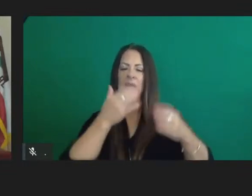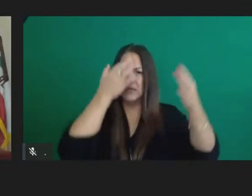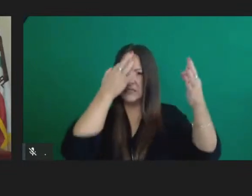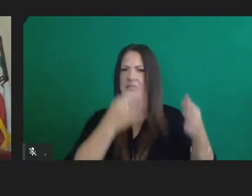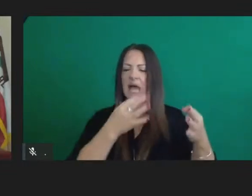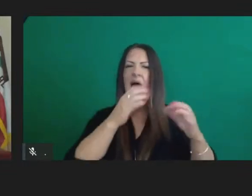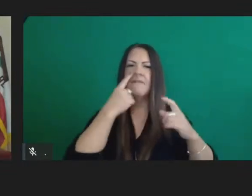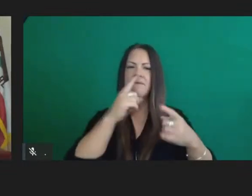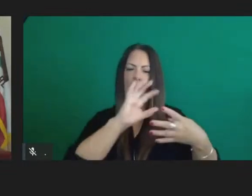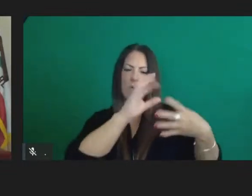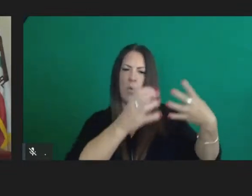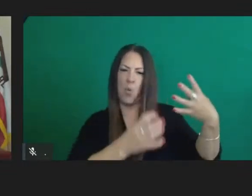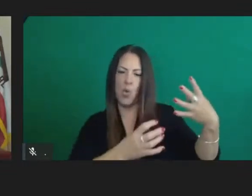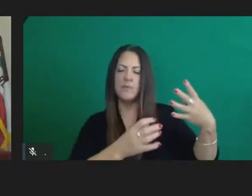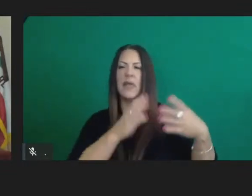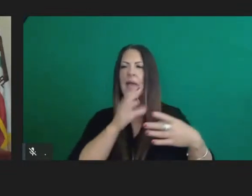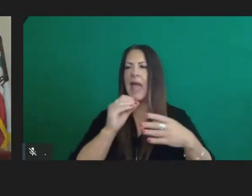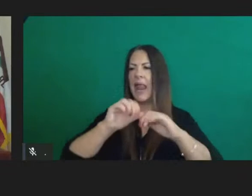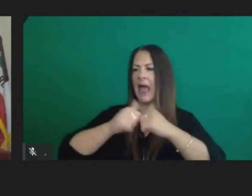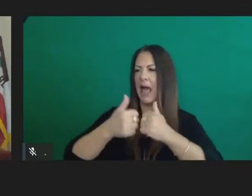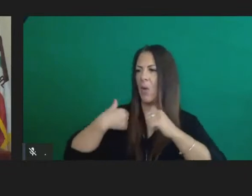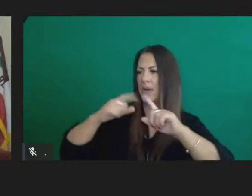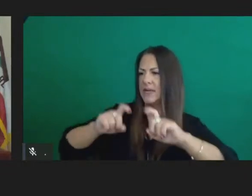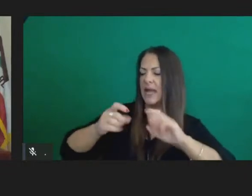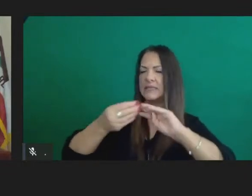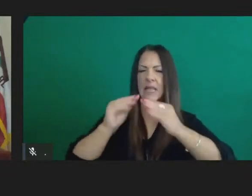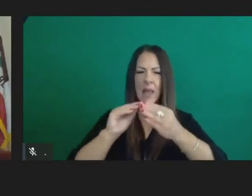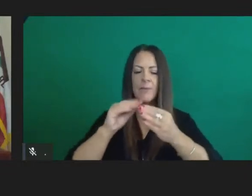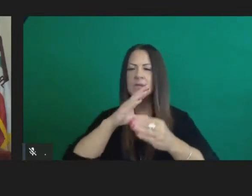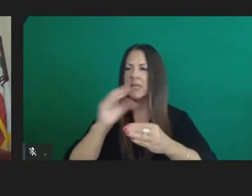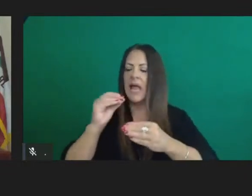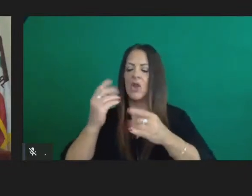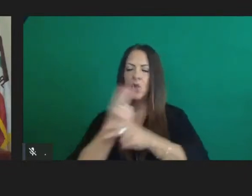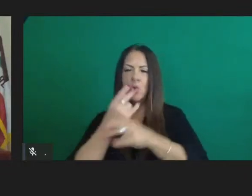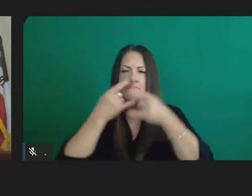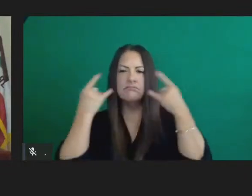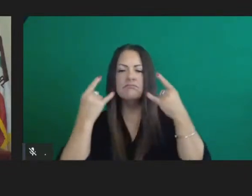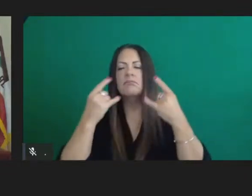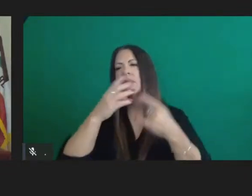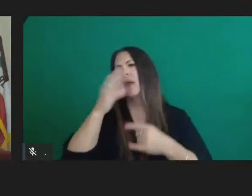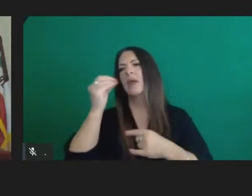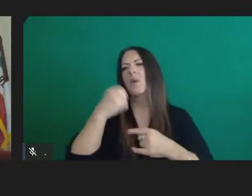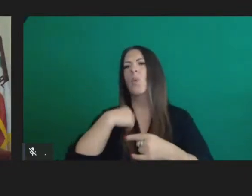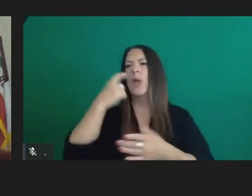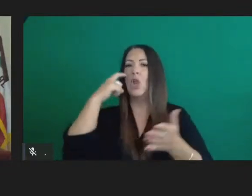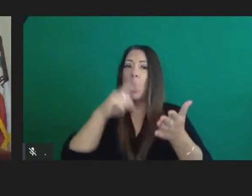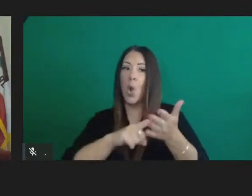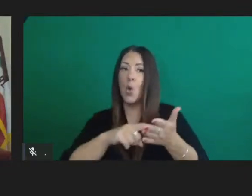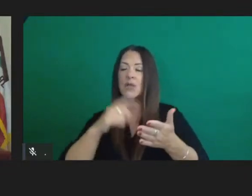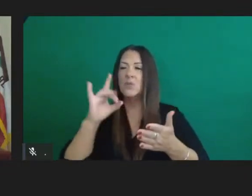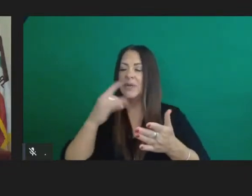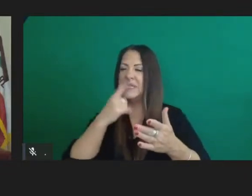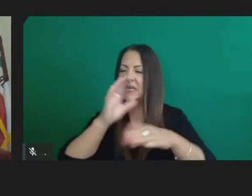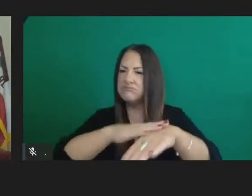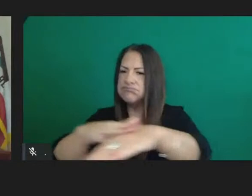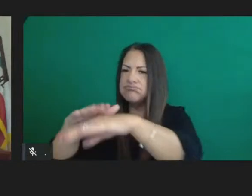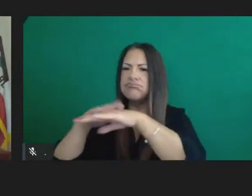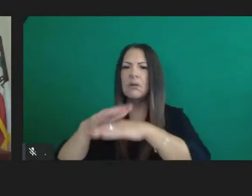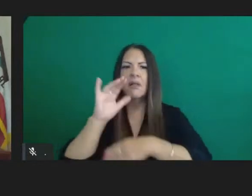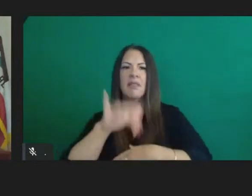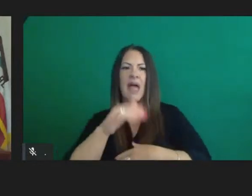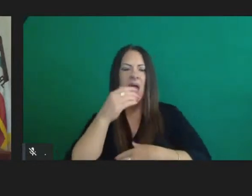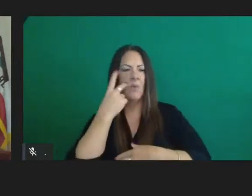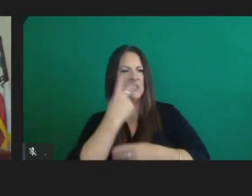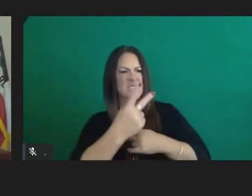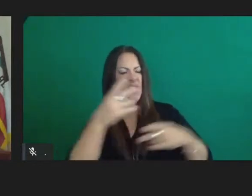broad adoption in parts of California where we saw early case mixing or rises because of mixing, maybe adapting in